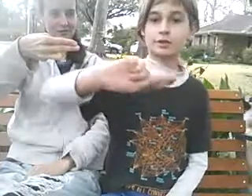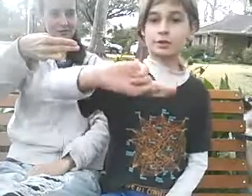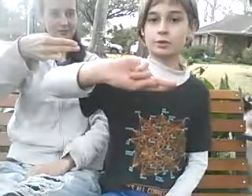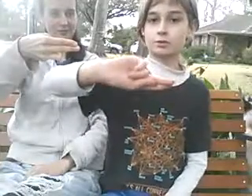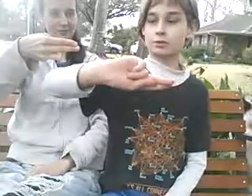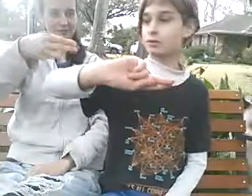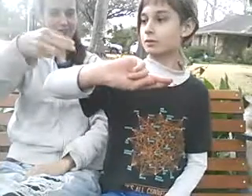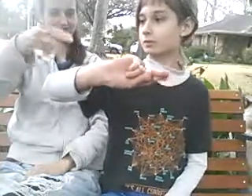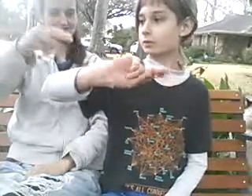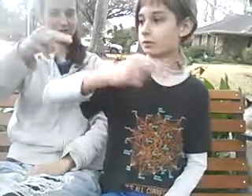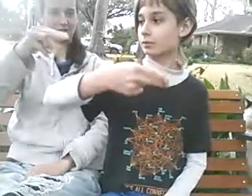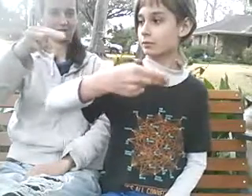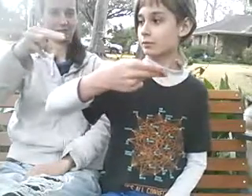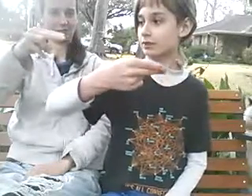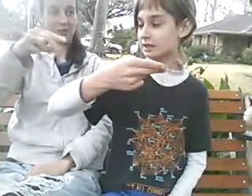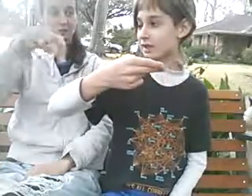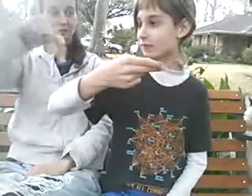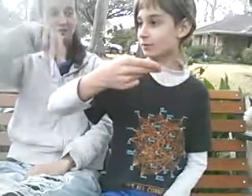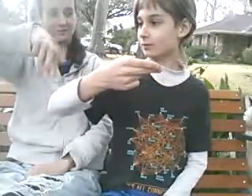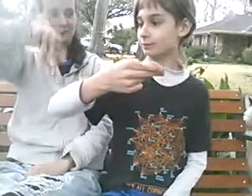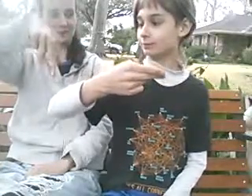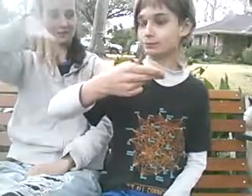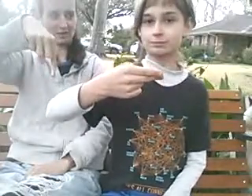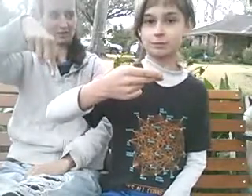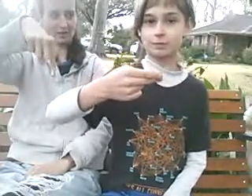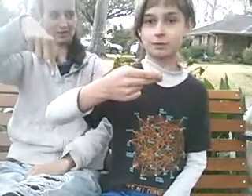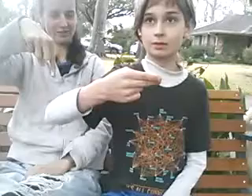Q. The Q is upside down G.